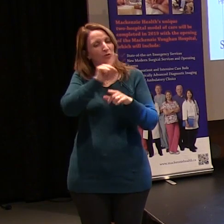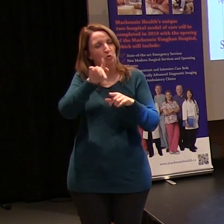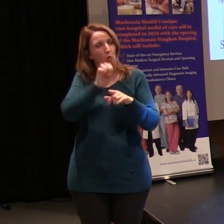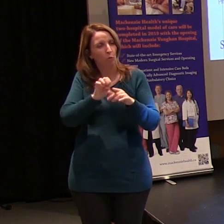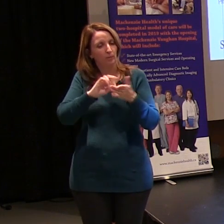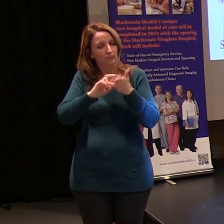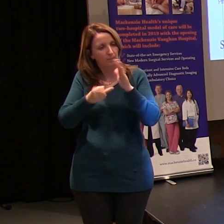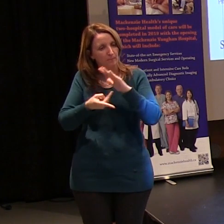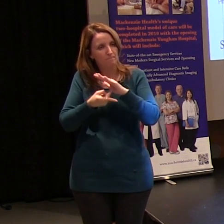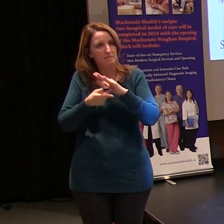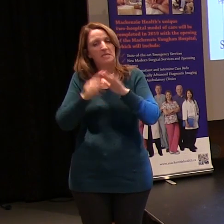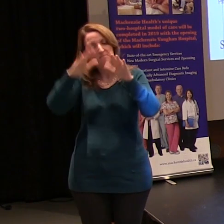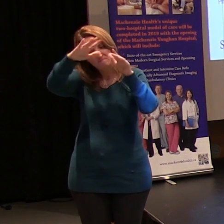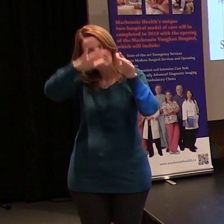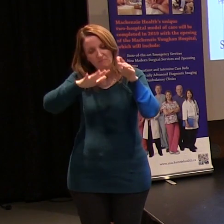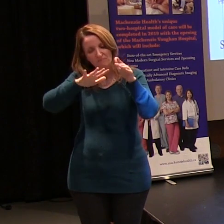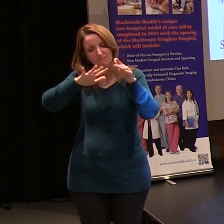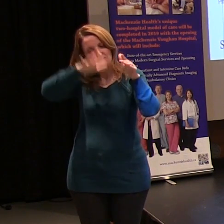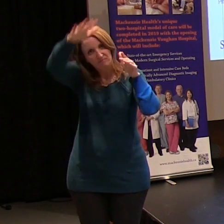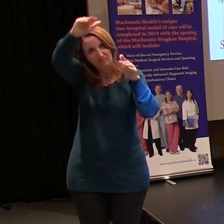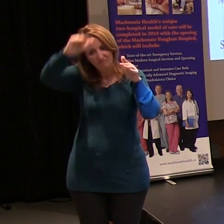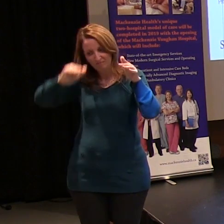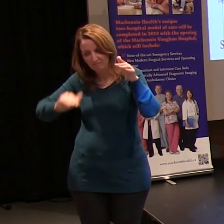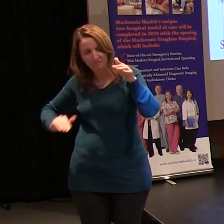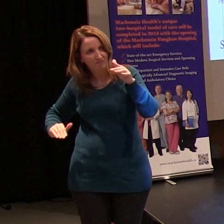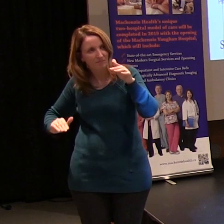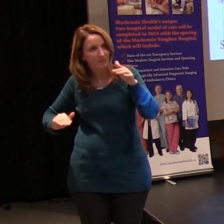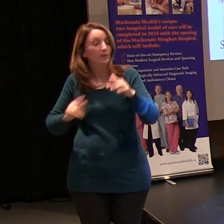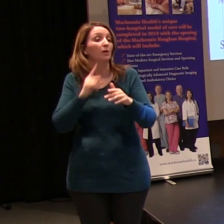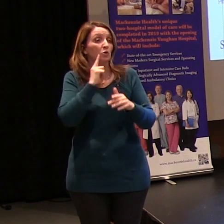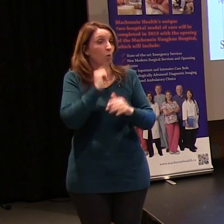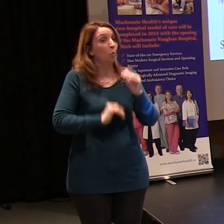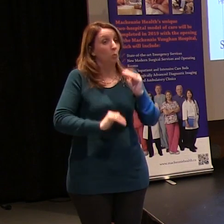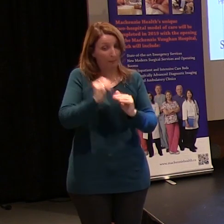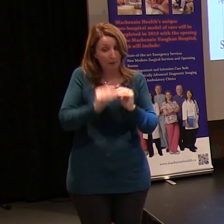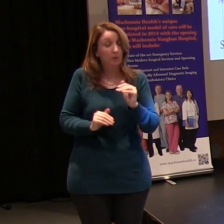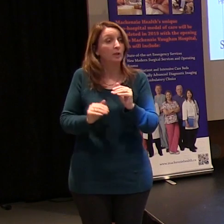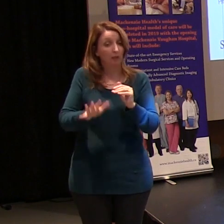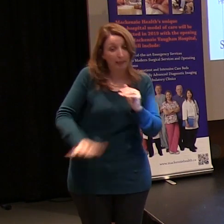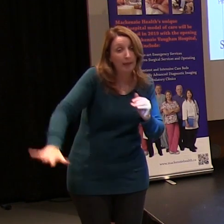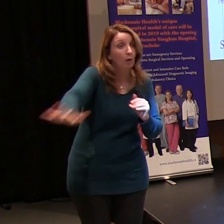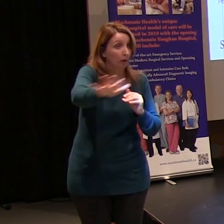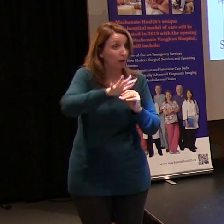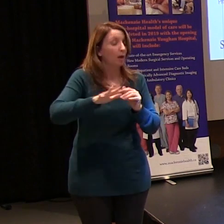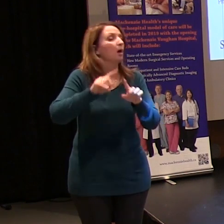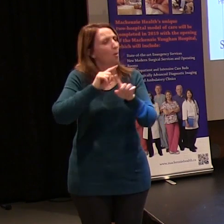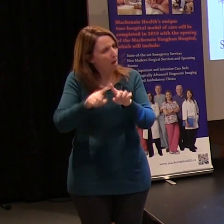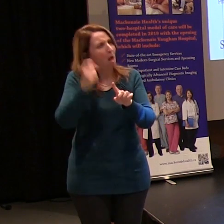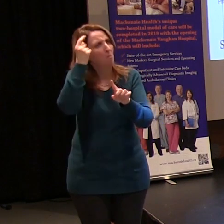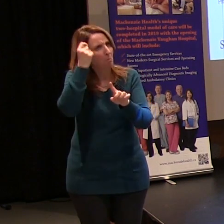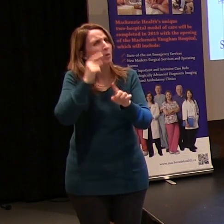to achieve the maximum height. So really the story here, we're building a new neighborhood, but we're always looking